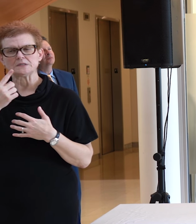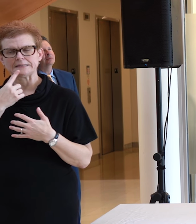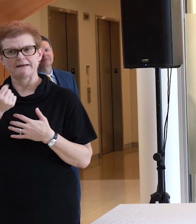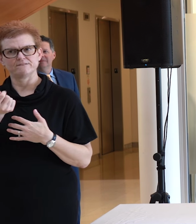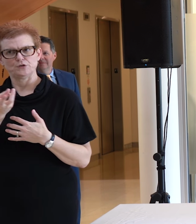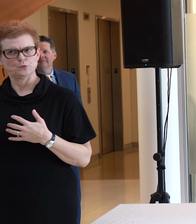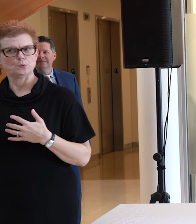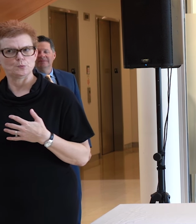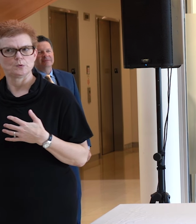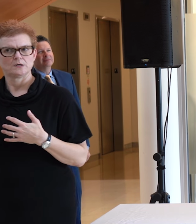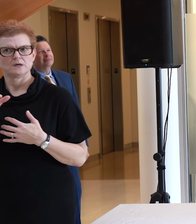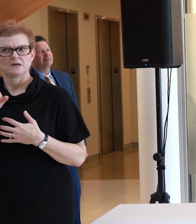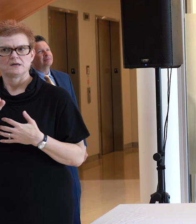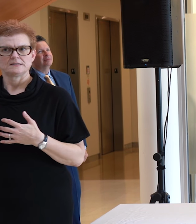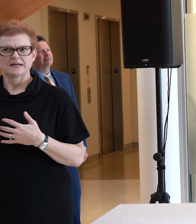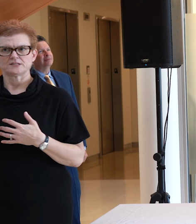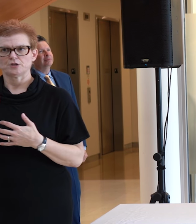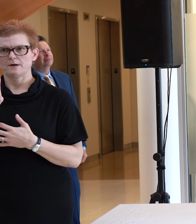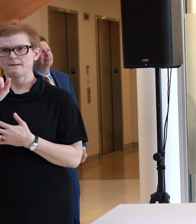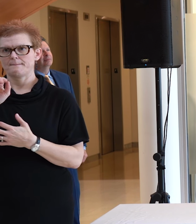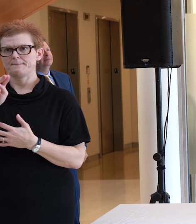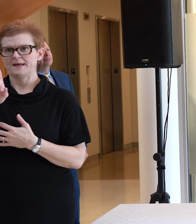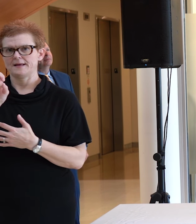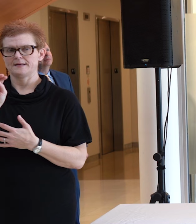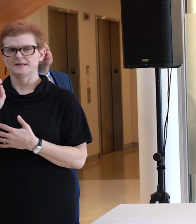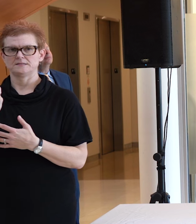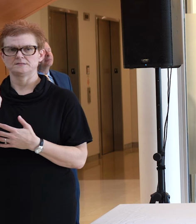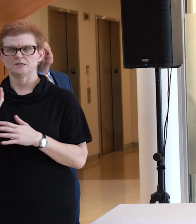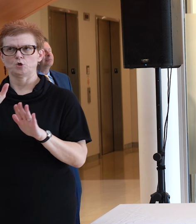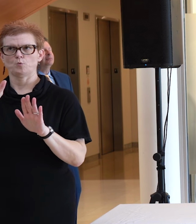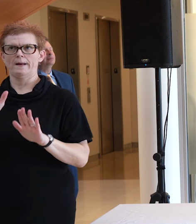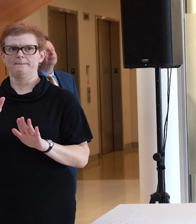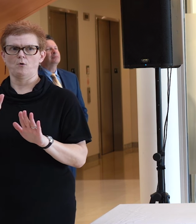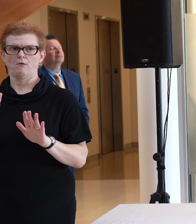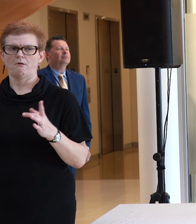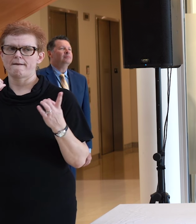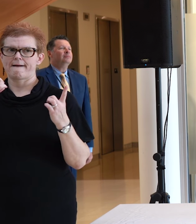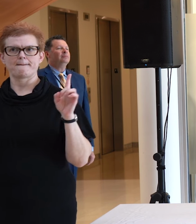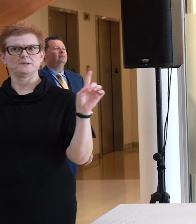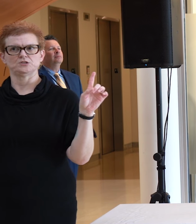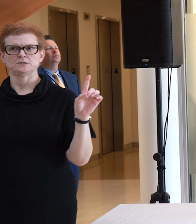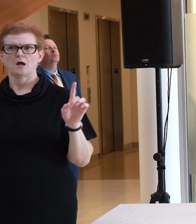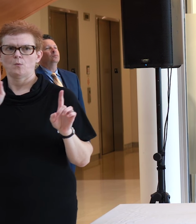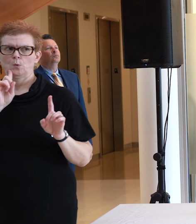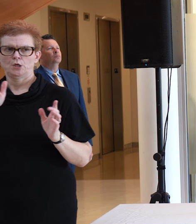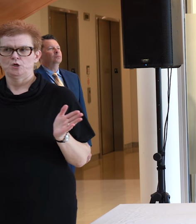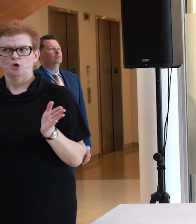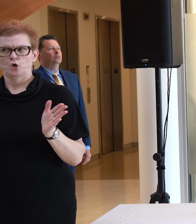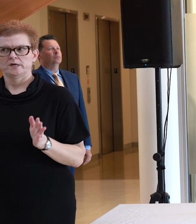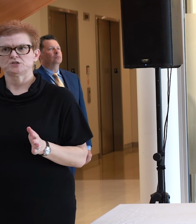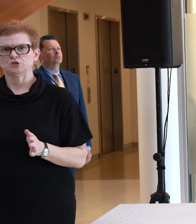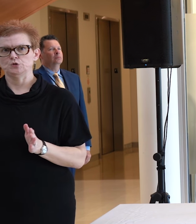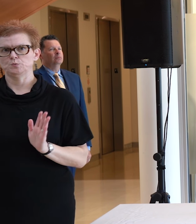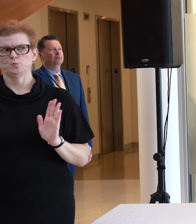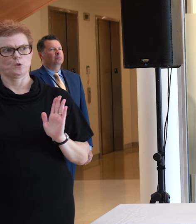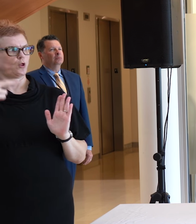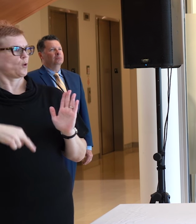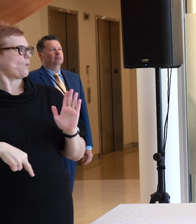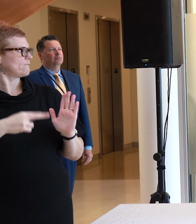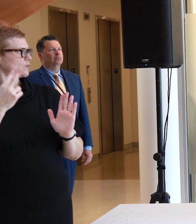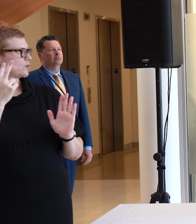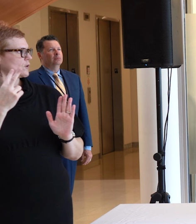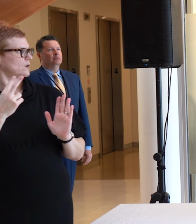a few of Dr. Banton's incredible accomplishments. And I would encourage you to take a look over here